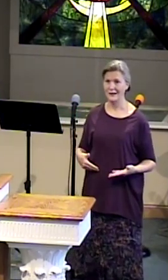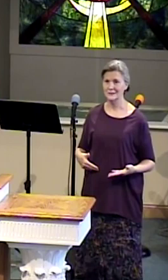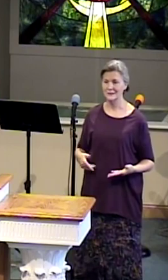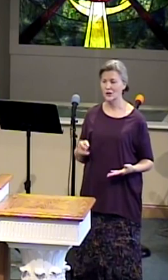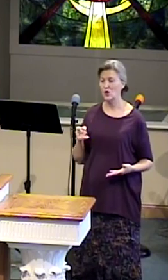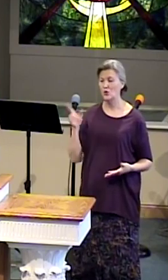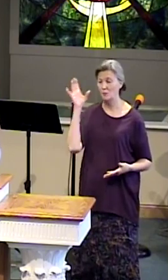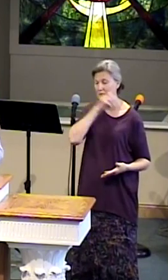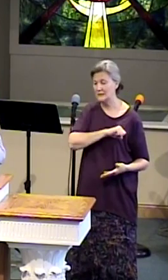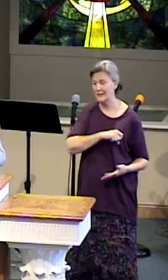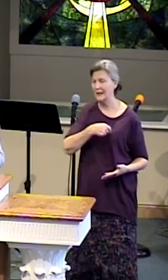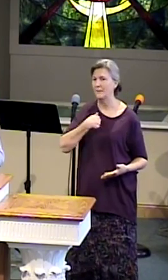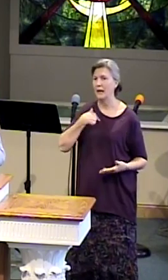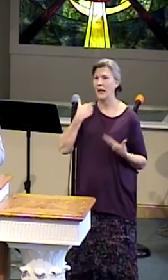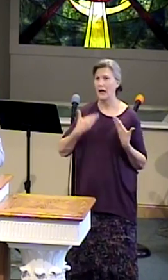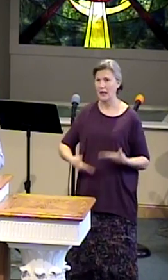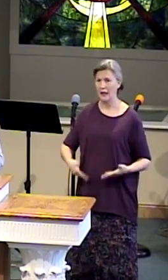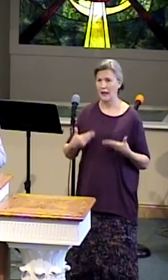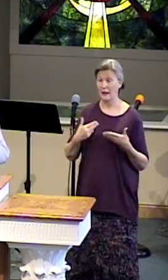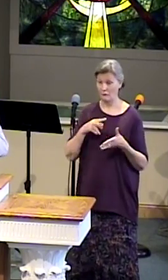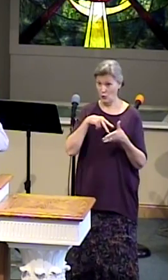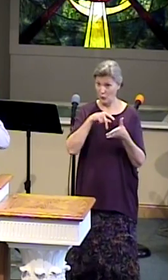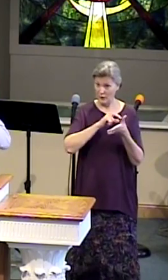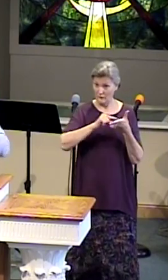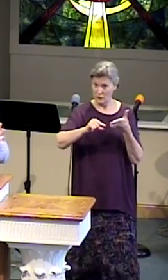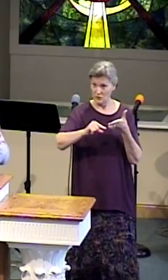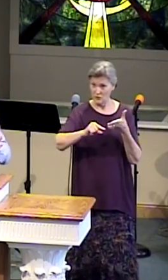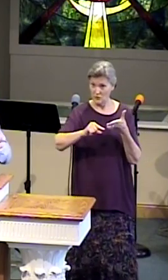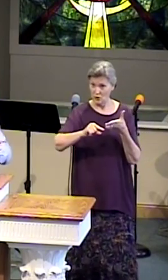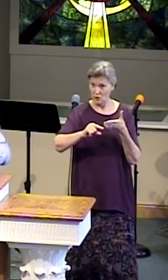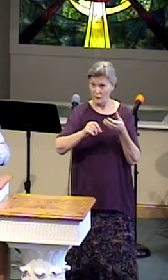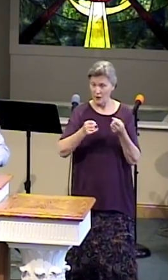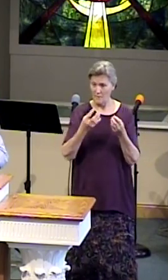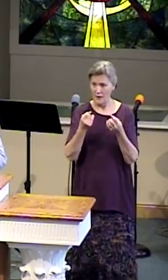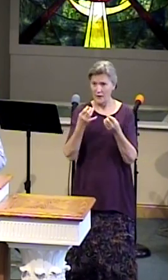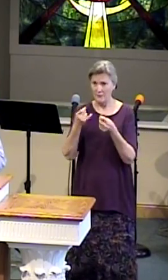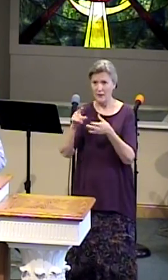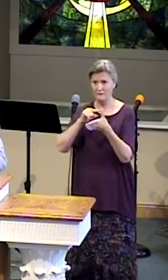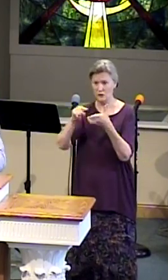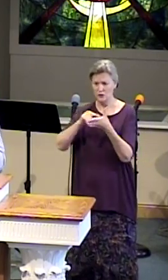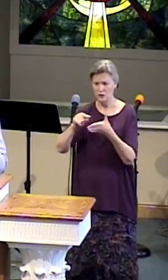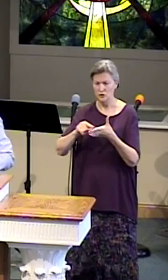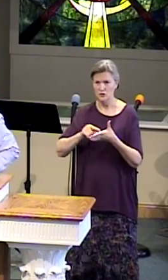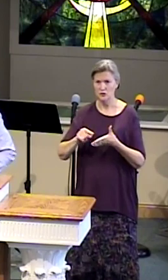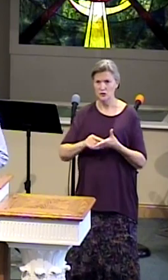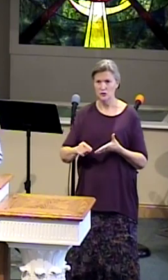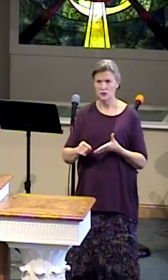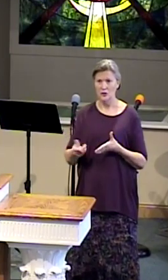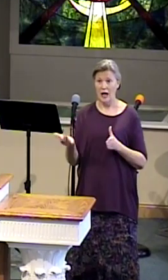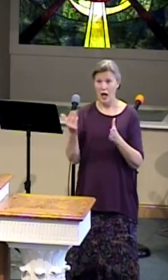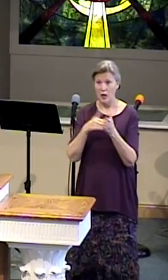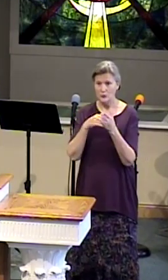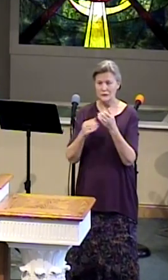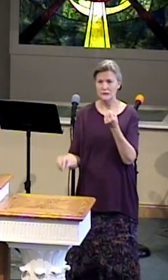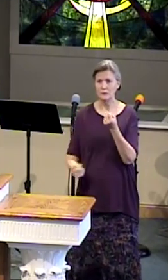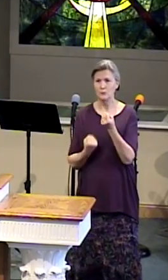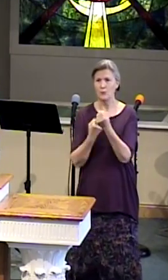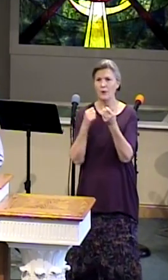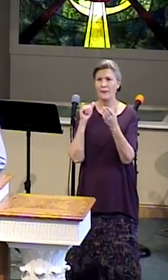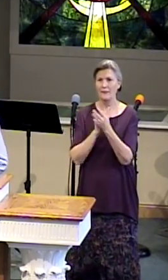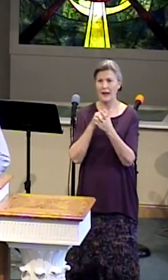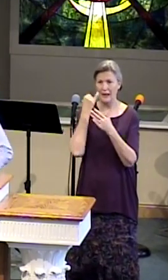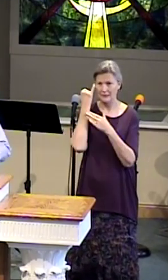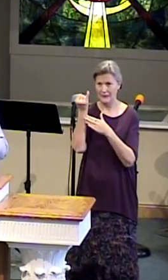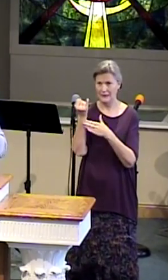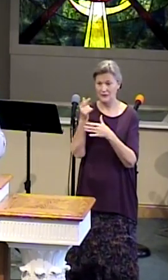me. If you read the scripture, you'll find out hundreds of scriptures that support that.